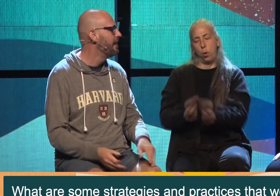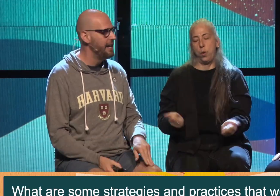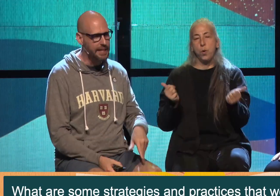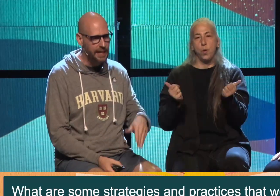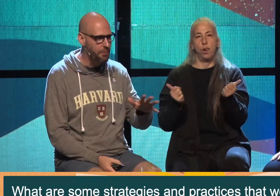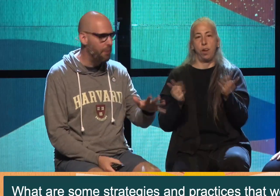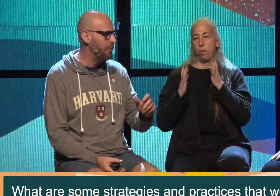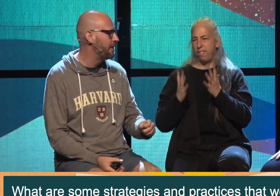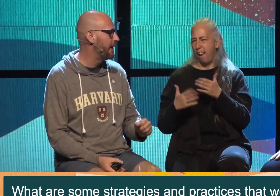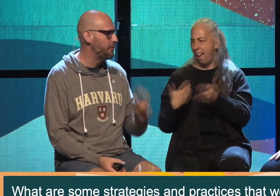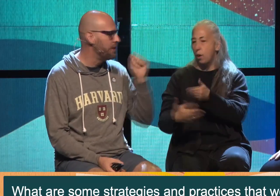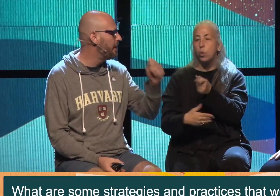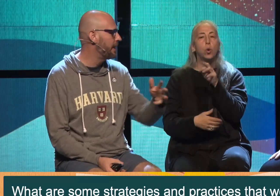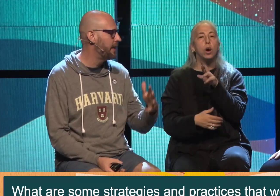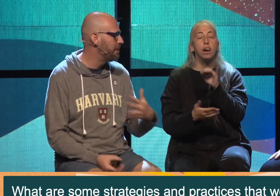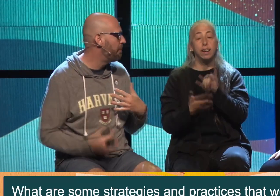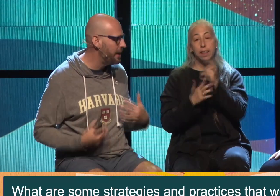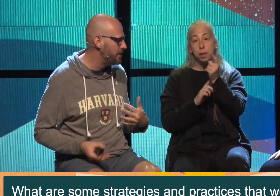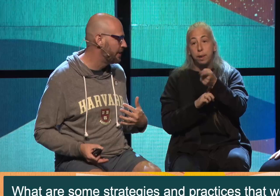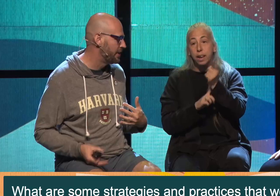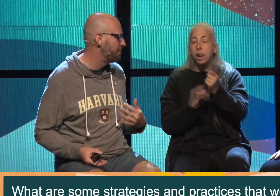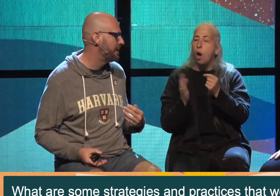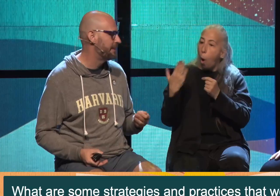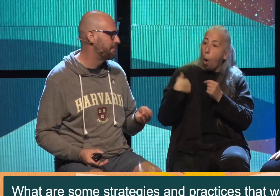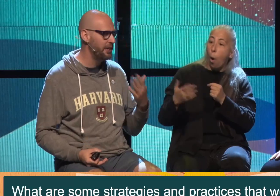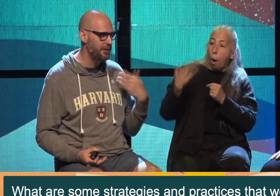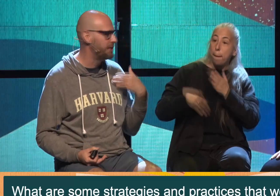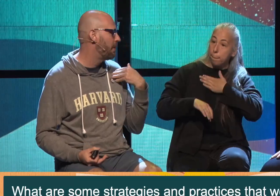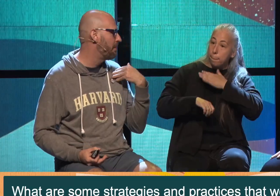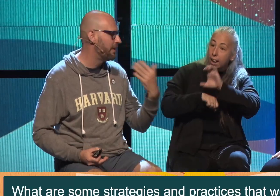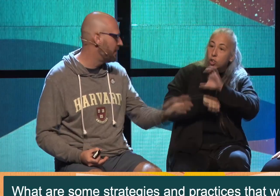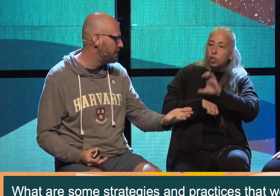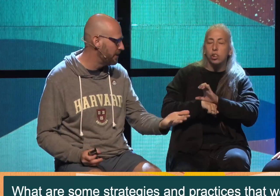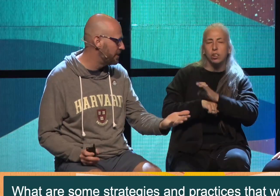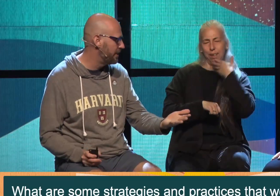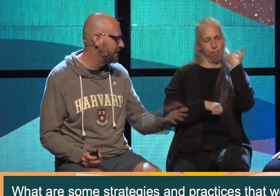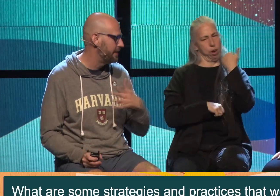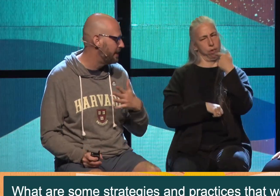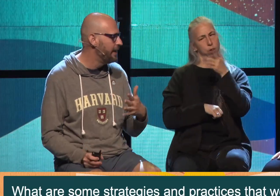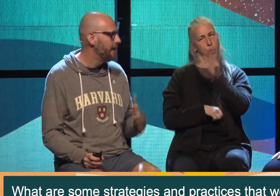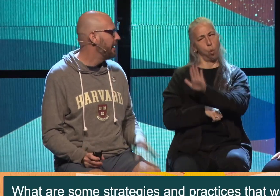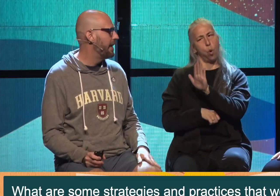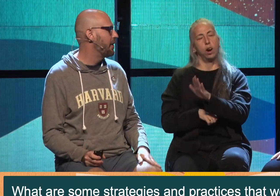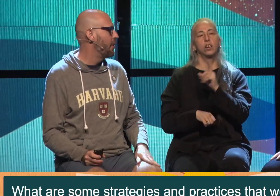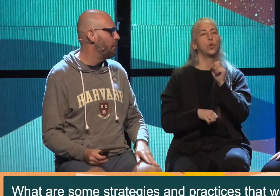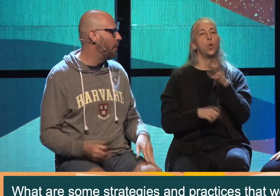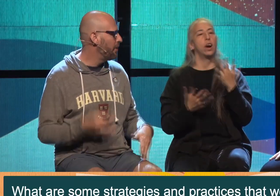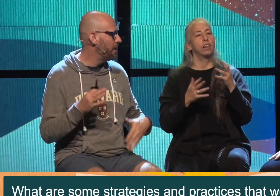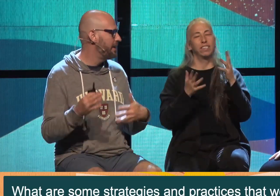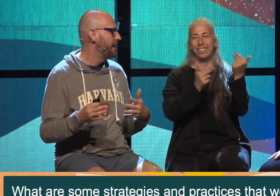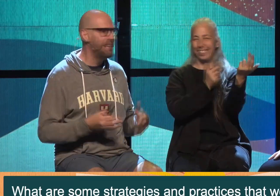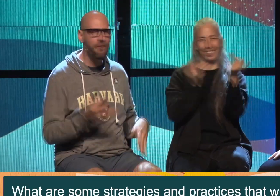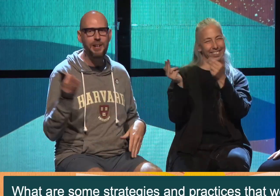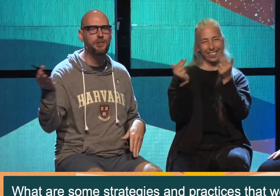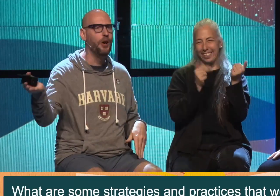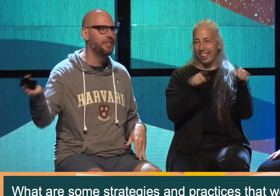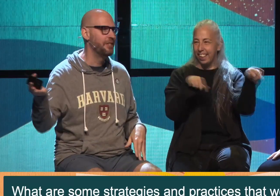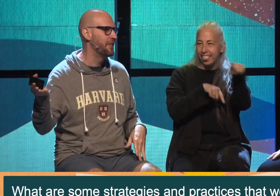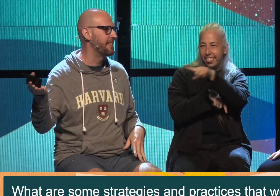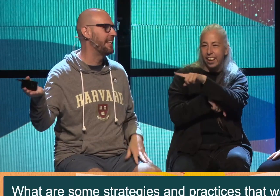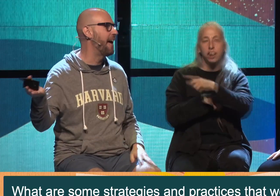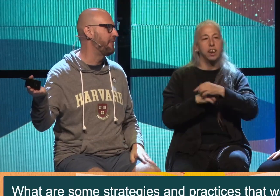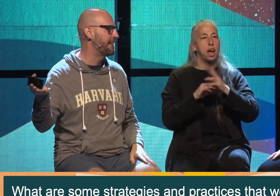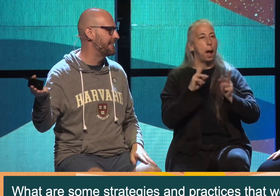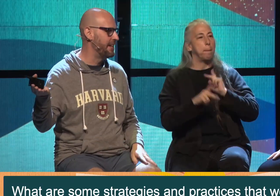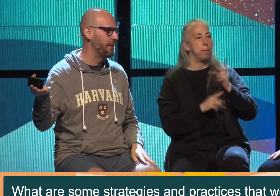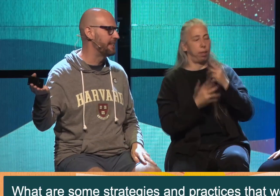fine? Or is that the moment where you're like, well, you got to come to my church because my church is way better than your church? And like, what are we, like everybody who goes to this